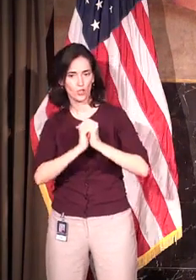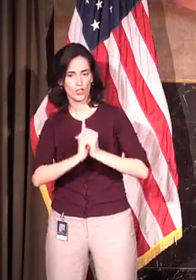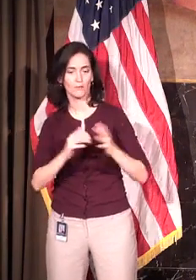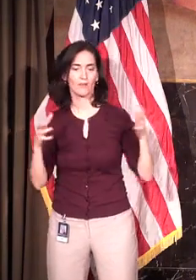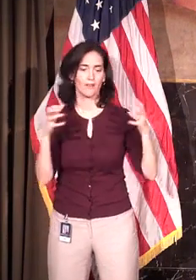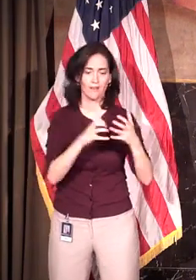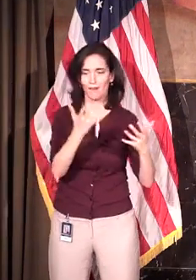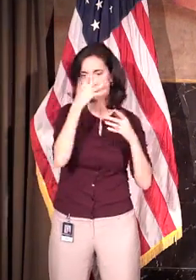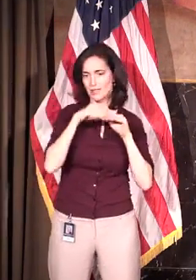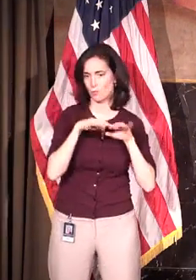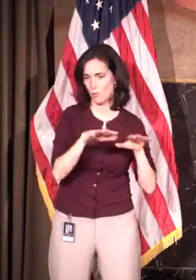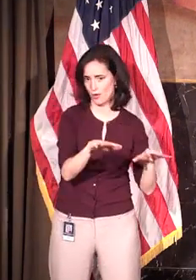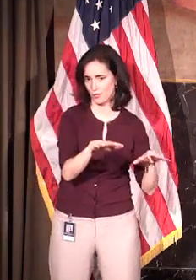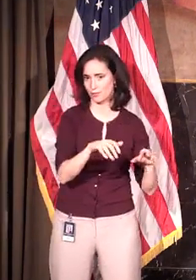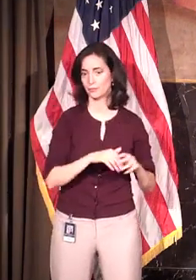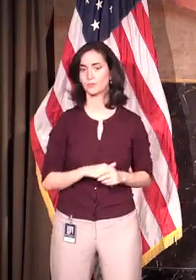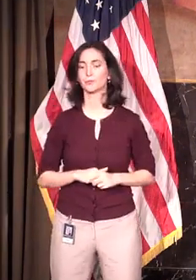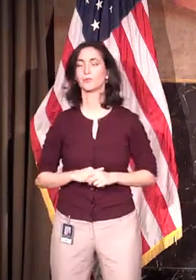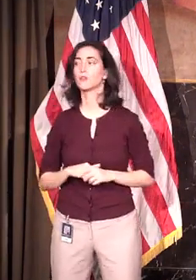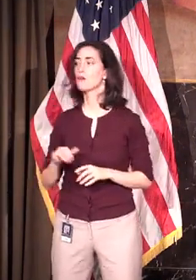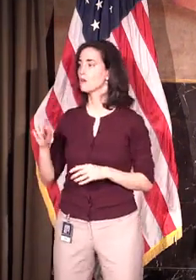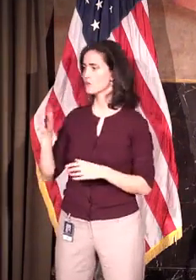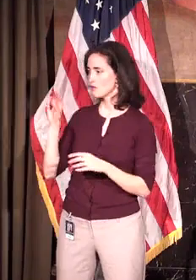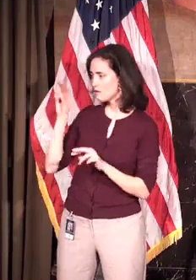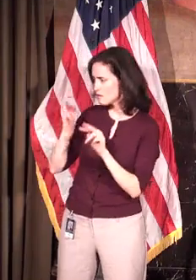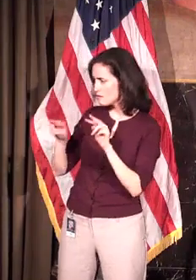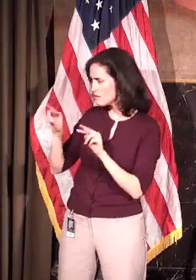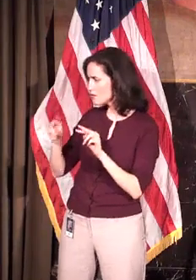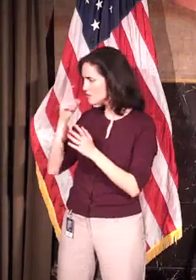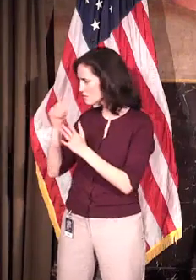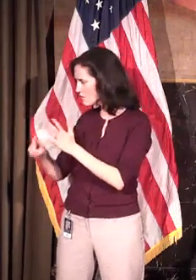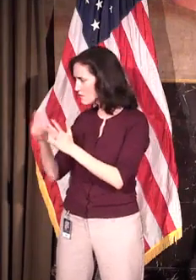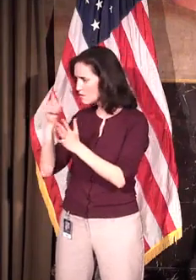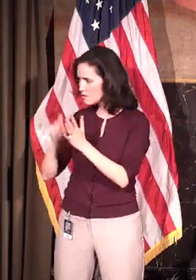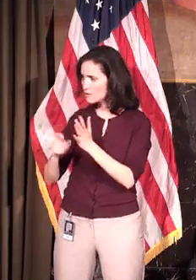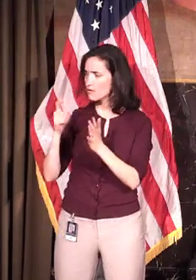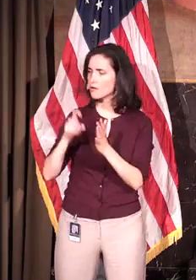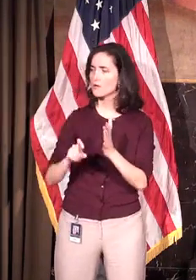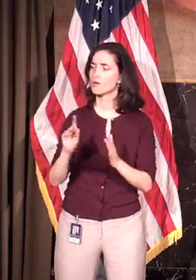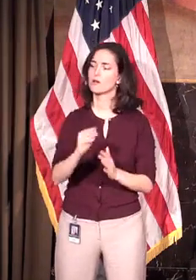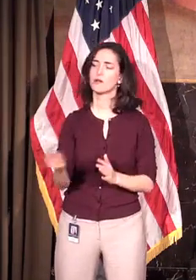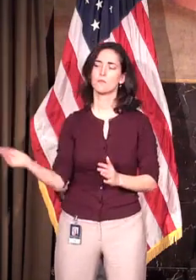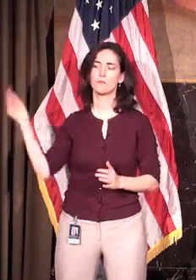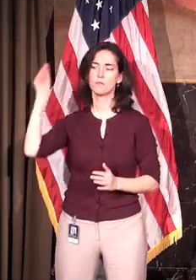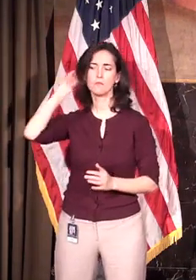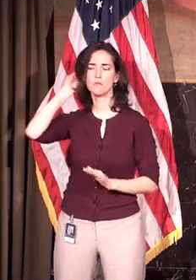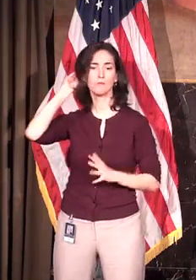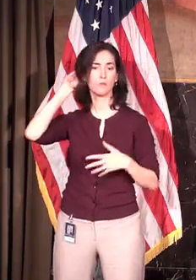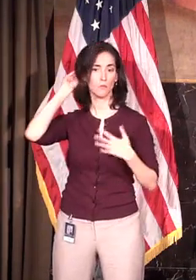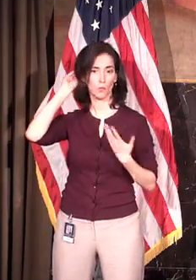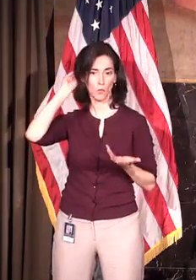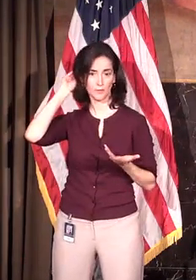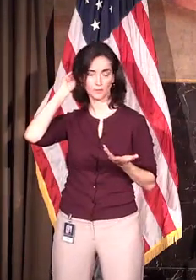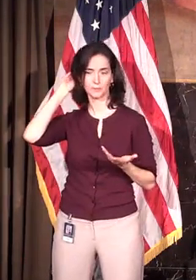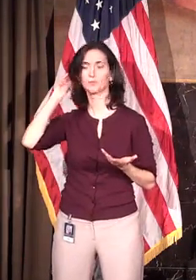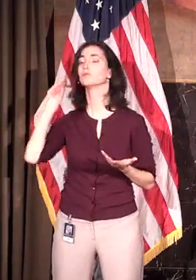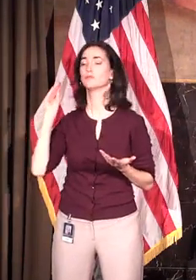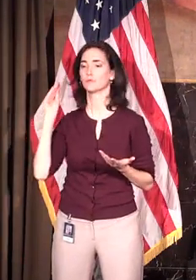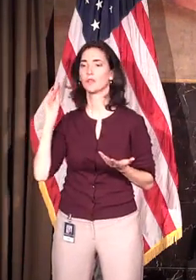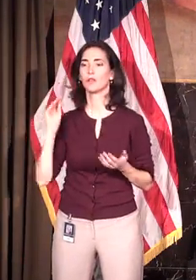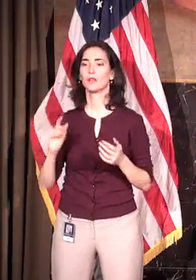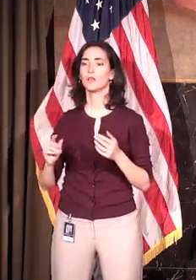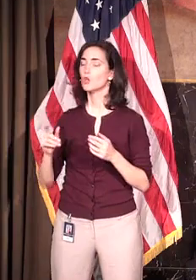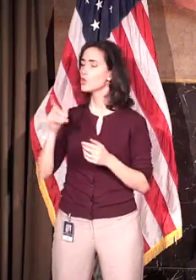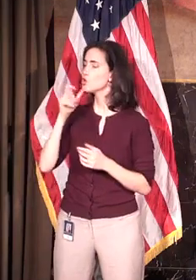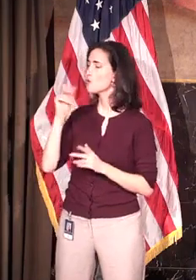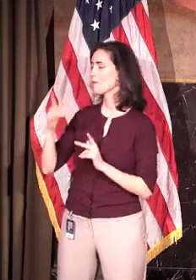worship. What we have internalized from this is that I think when people are with others that